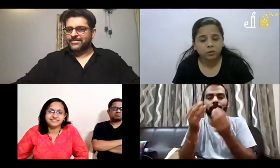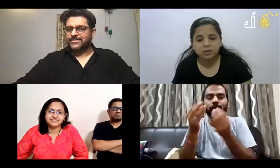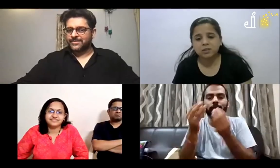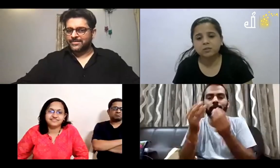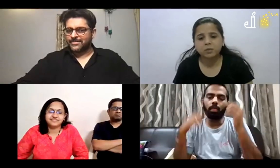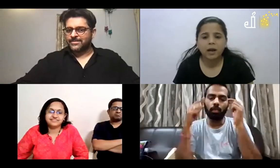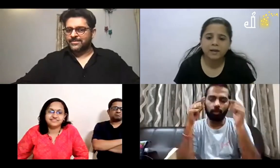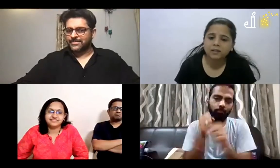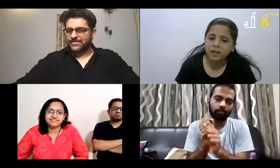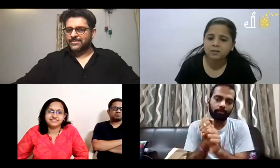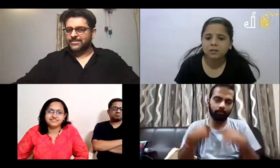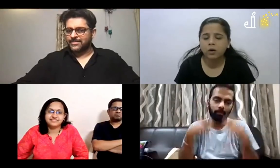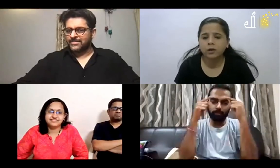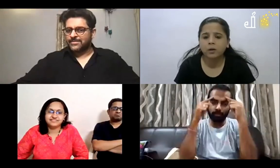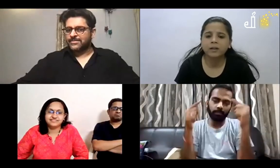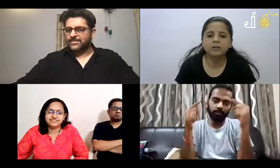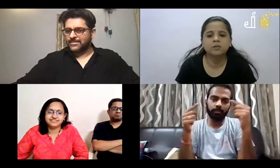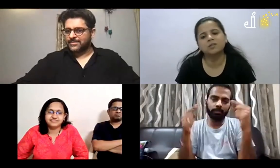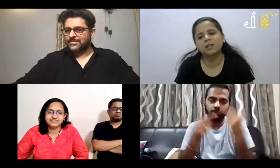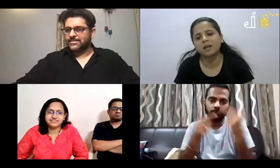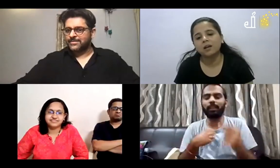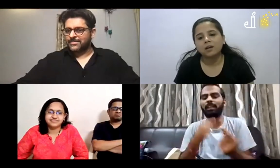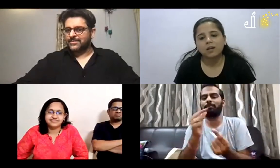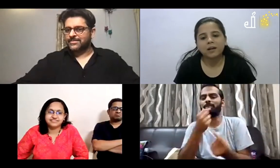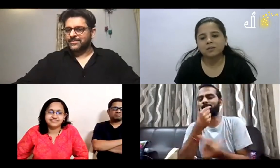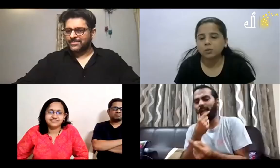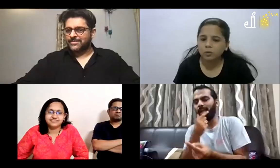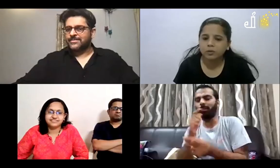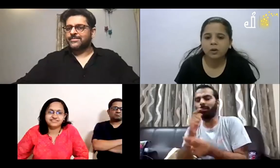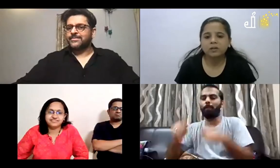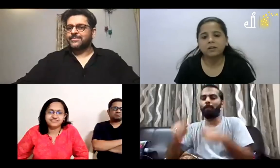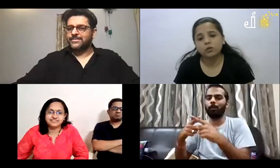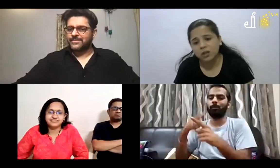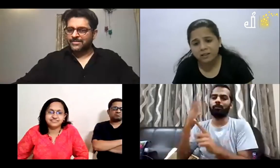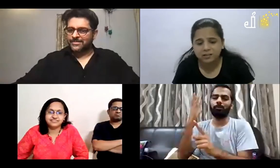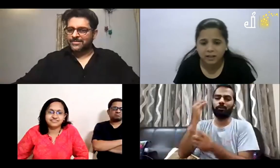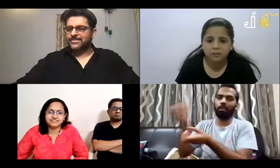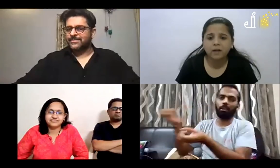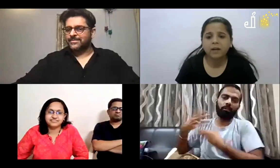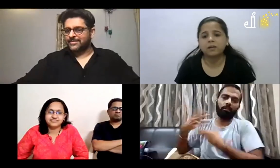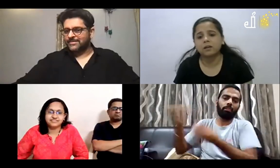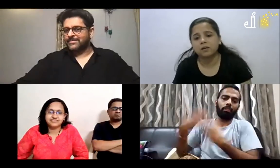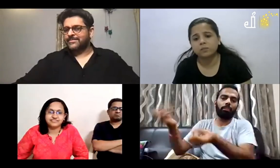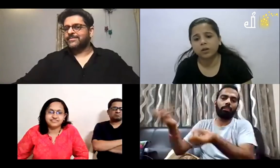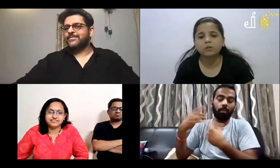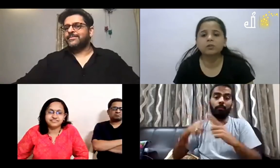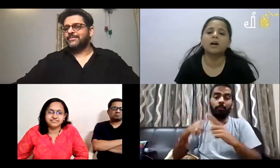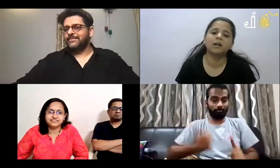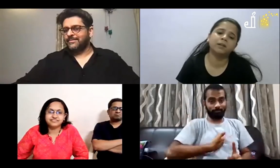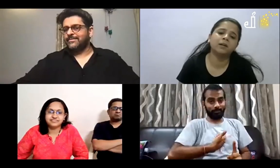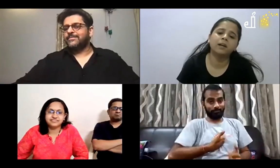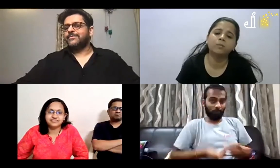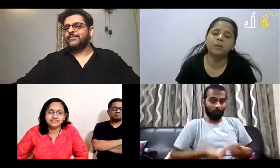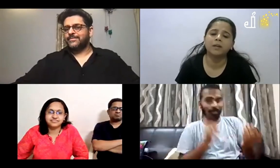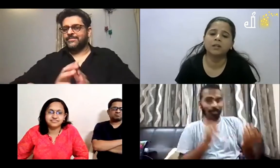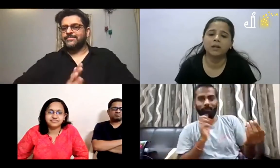the doctor just were adding things on and on, and they were just saying that no, your child is deaf, and also the